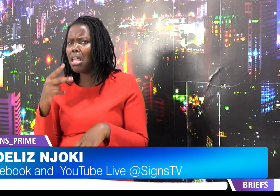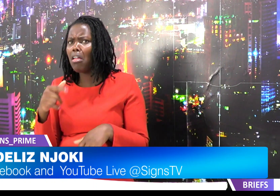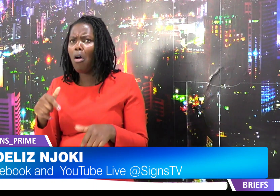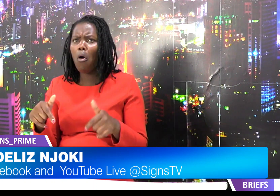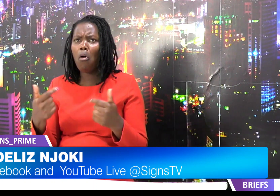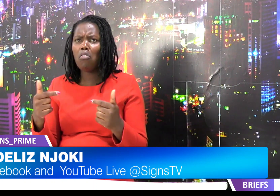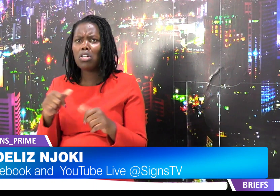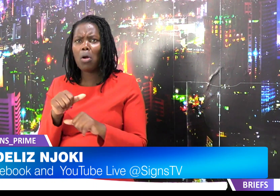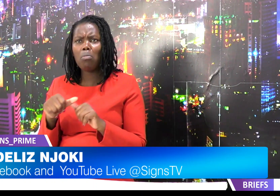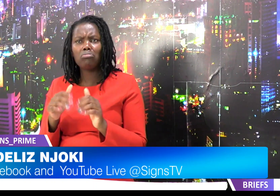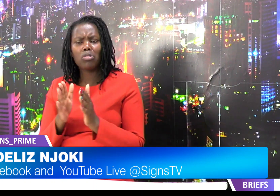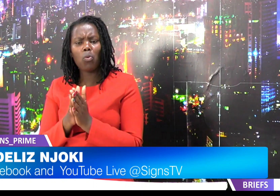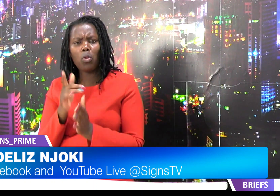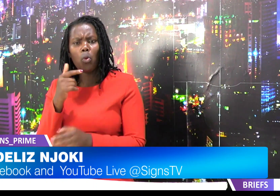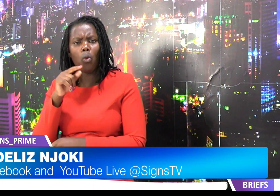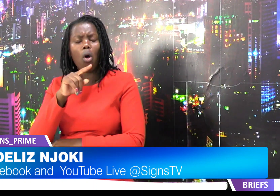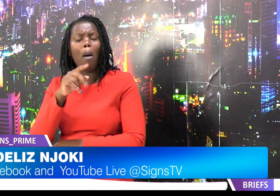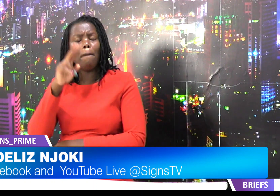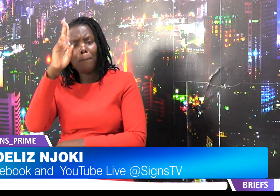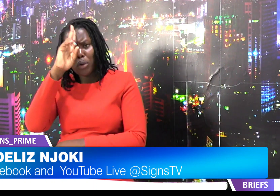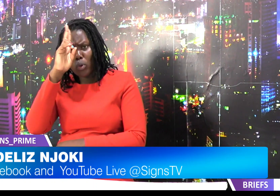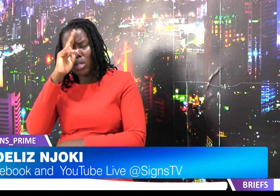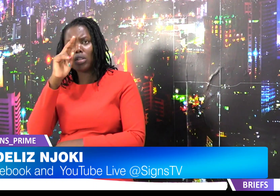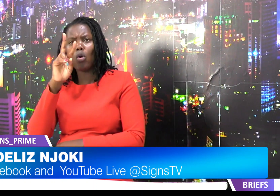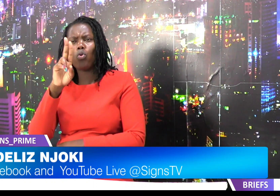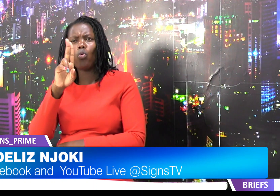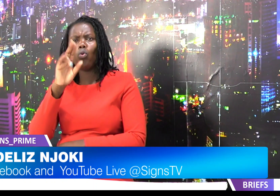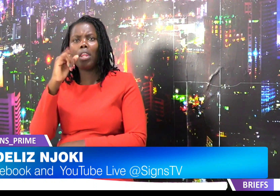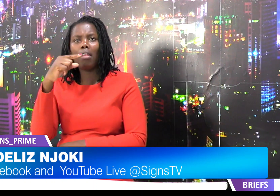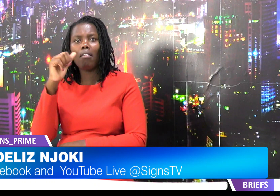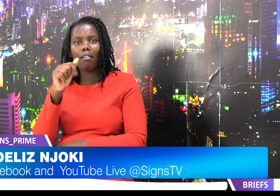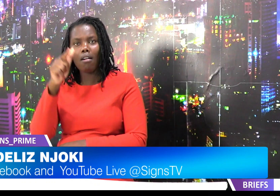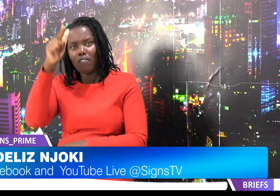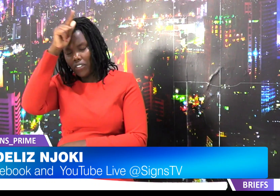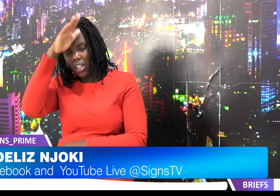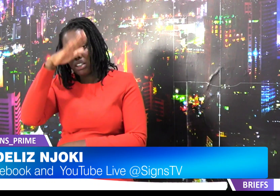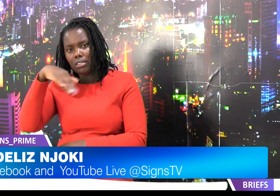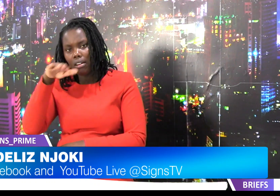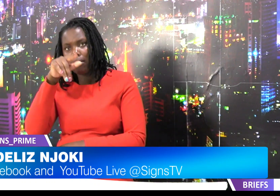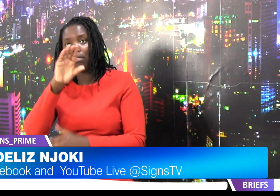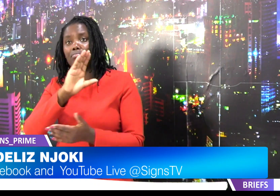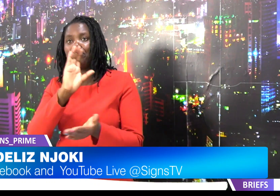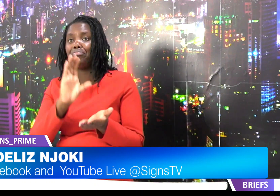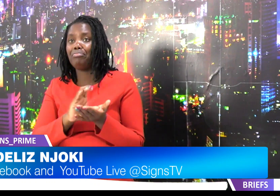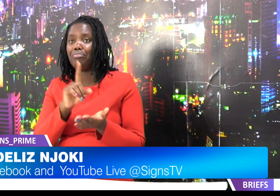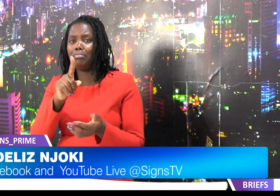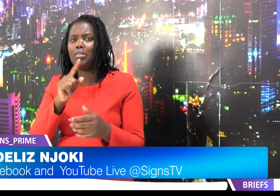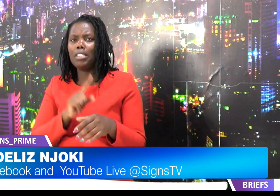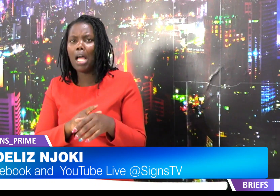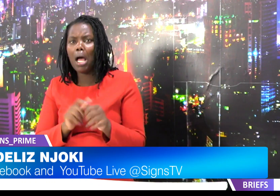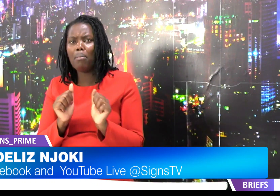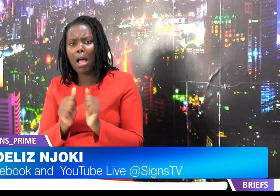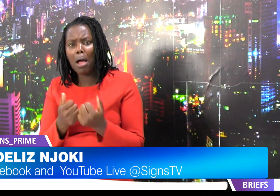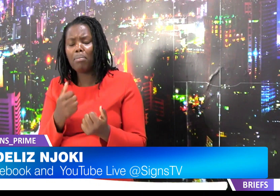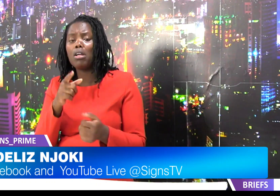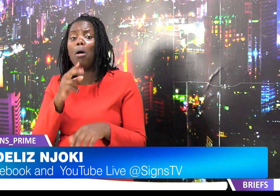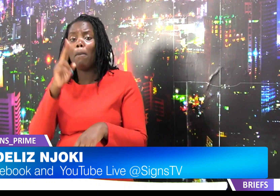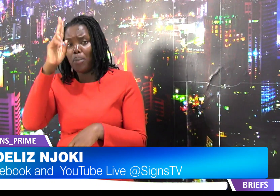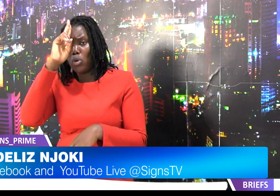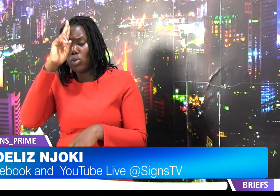was on Wednesday afternoon caught in a tense confrontation with the police at Riga village in Imenti Central.